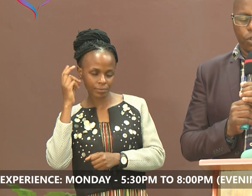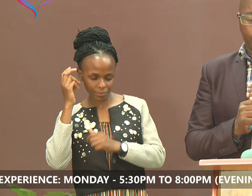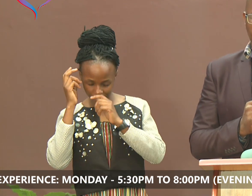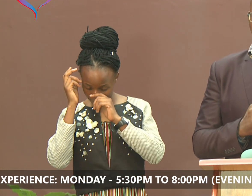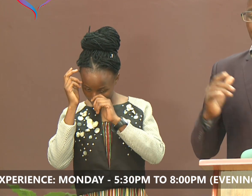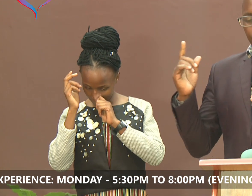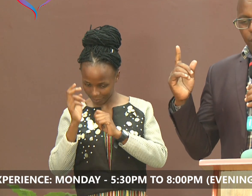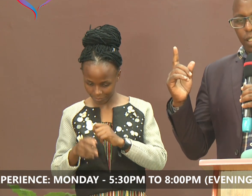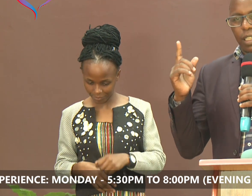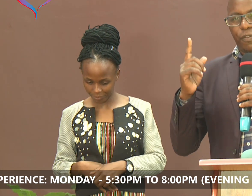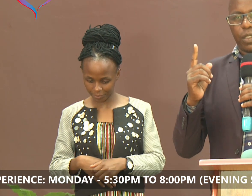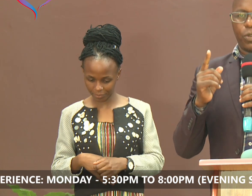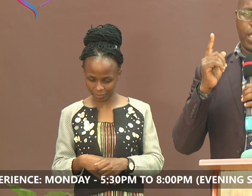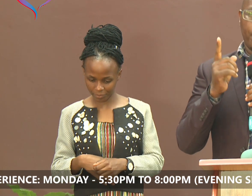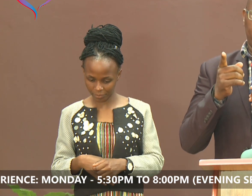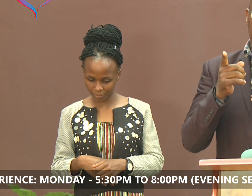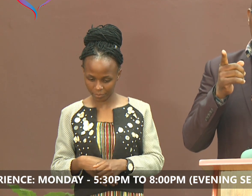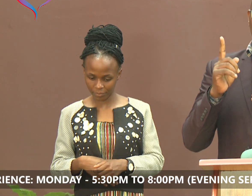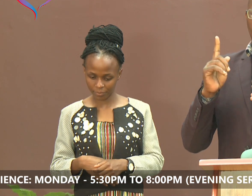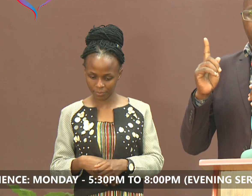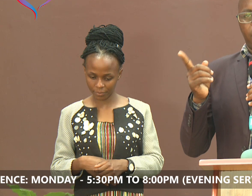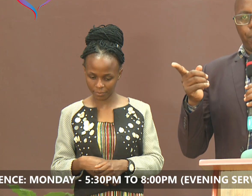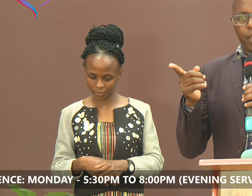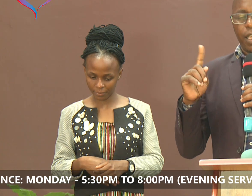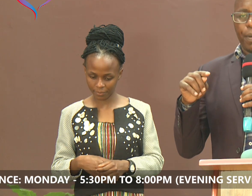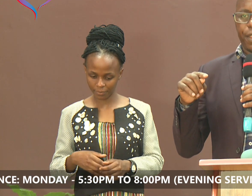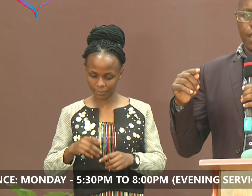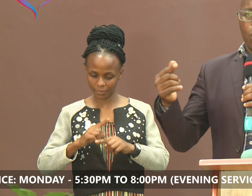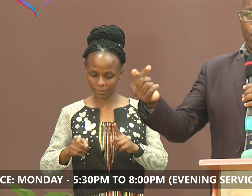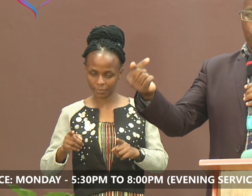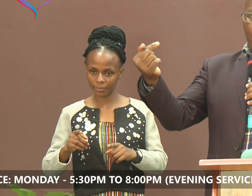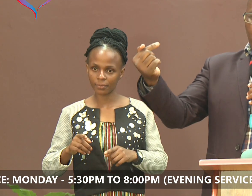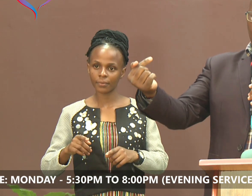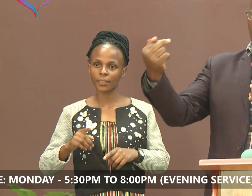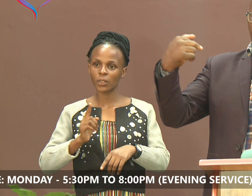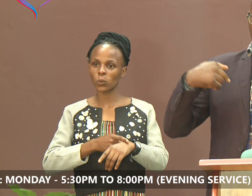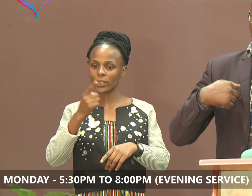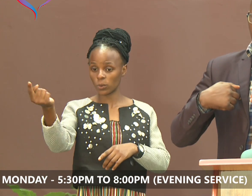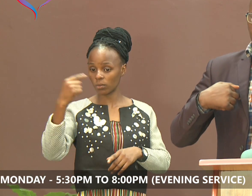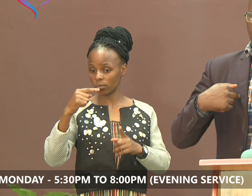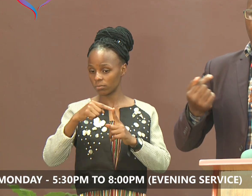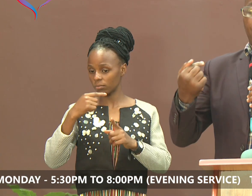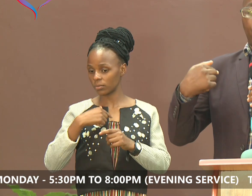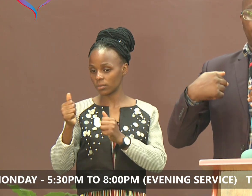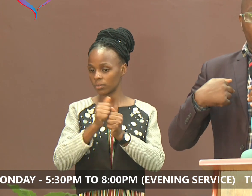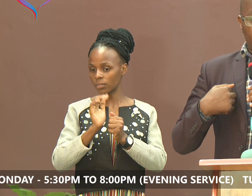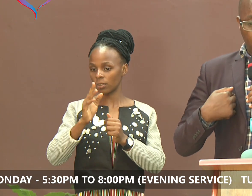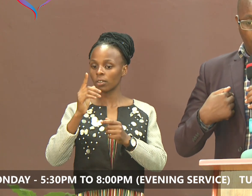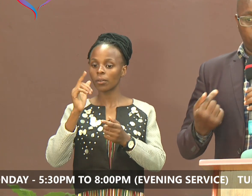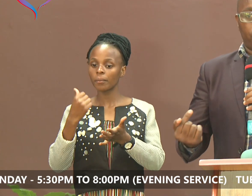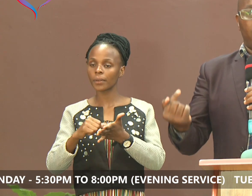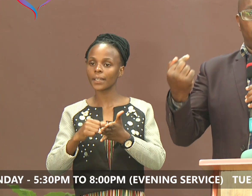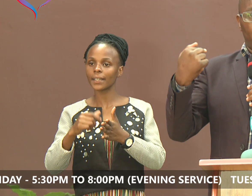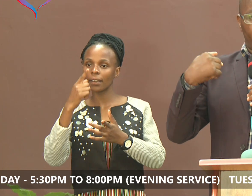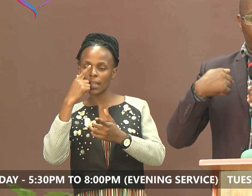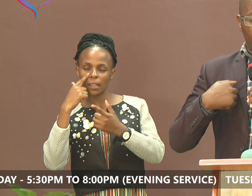is not sympathy. There's a difference between empathy and sympathy. Empathy, when you come to me with your problems and I cry